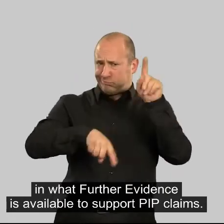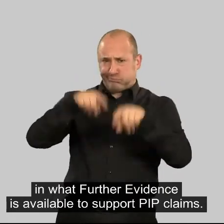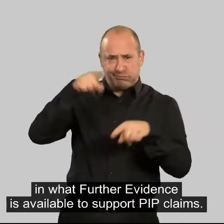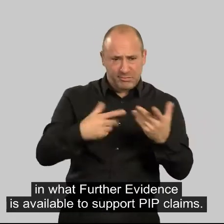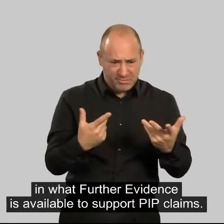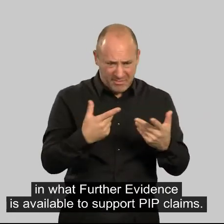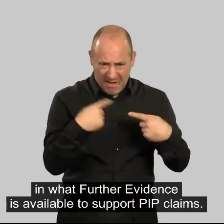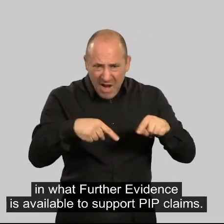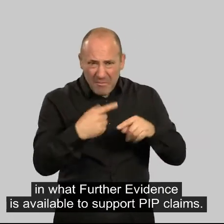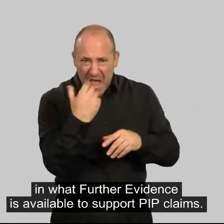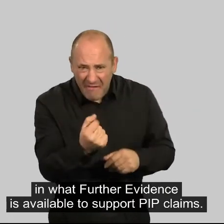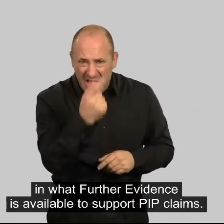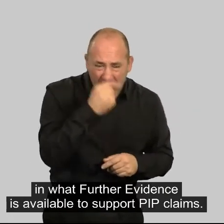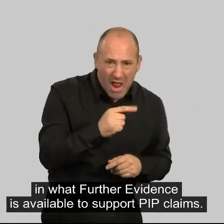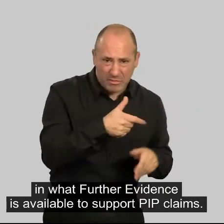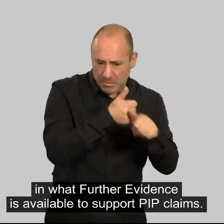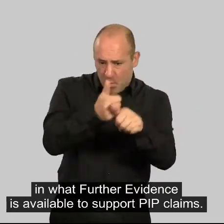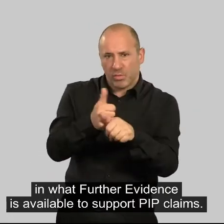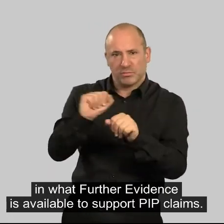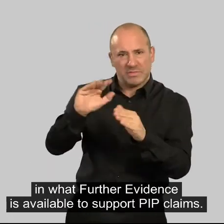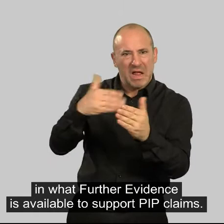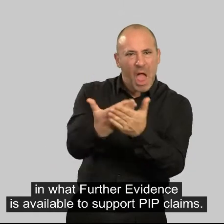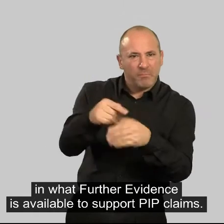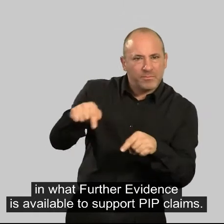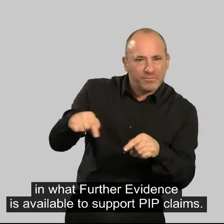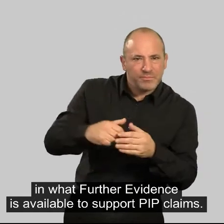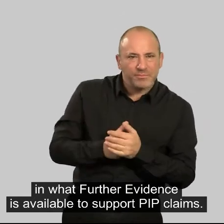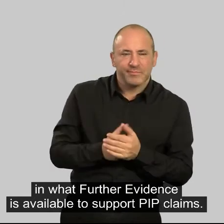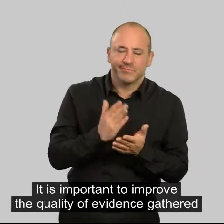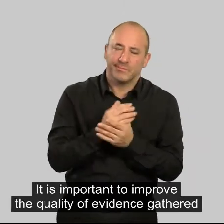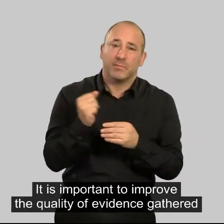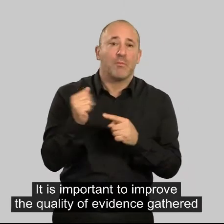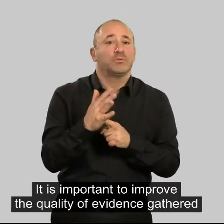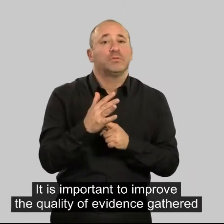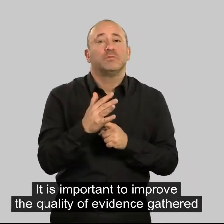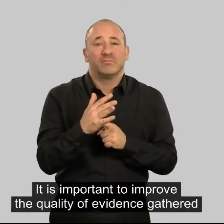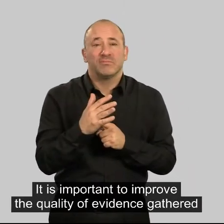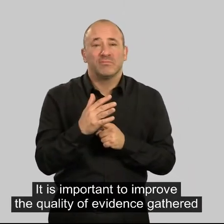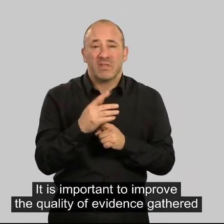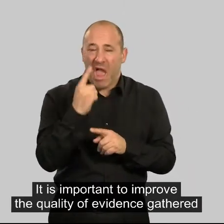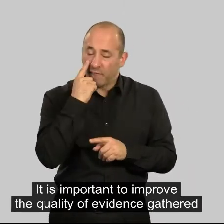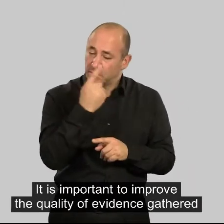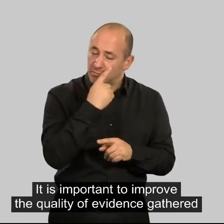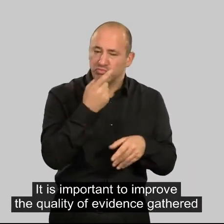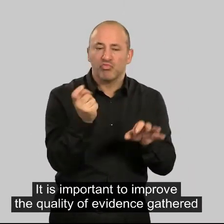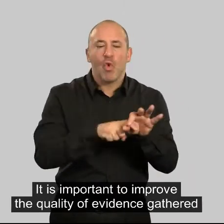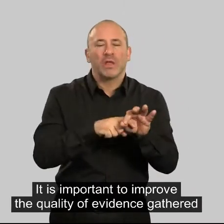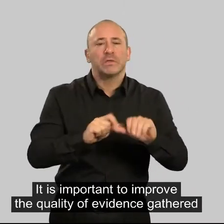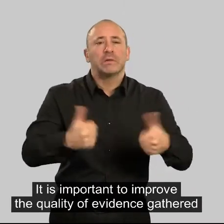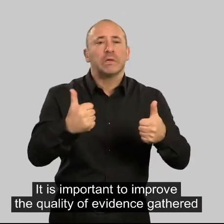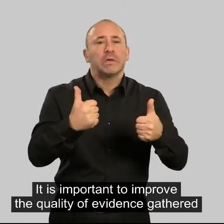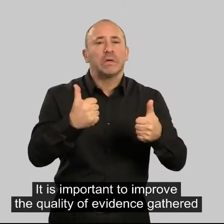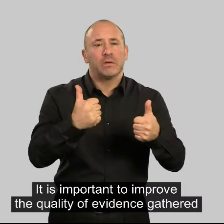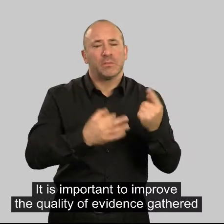what further evidence is available to support PIP claims. It is important to improve the quality